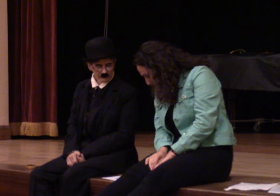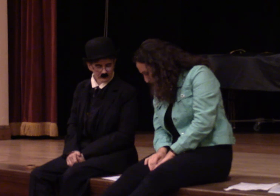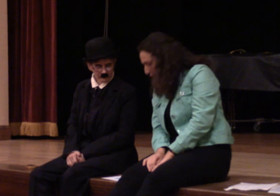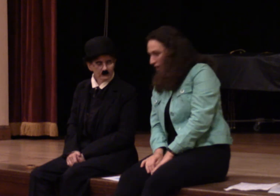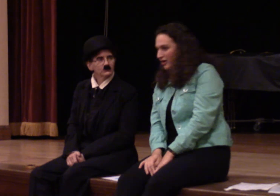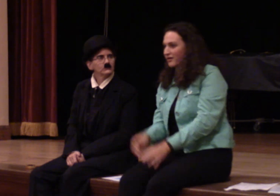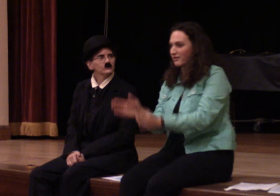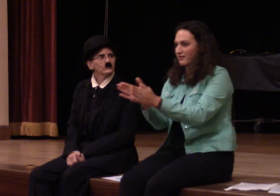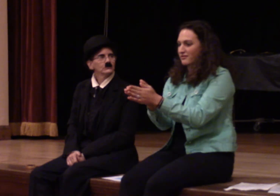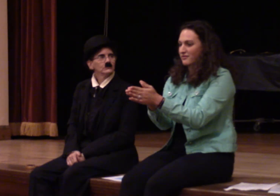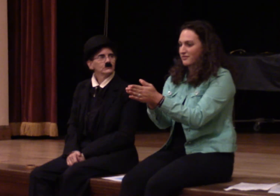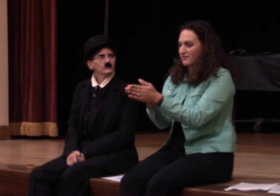Book.